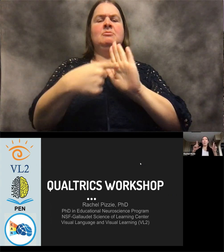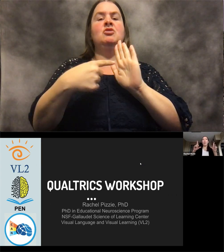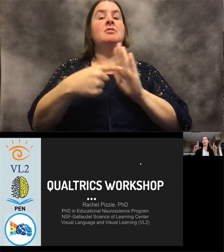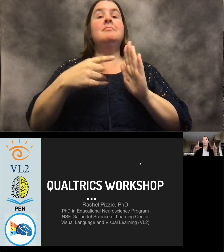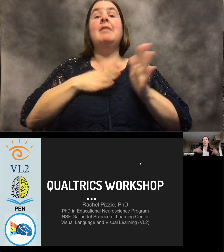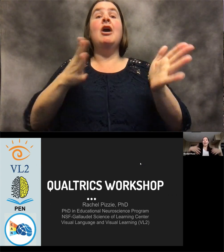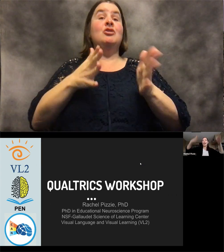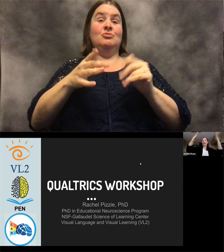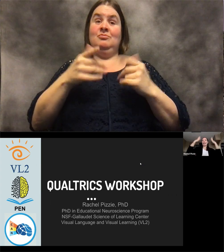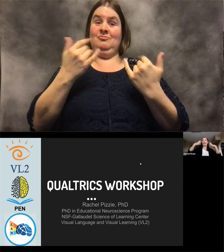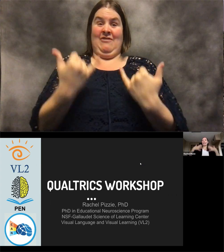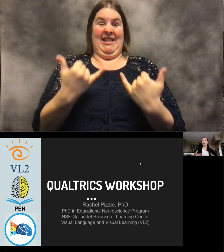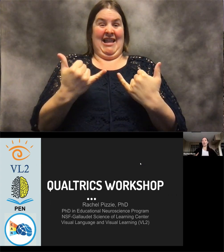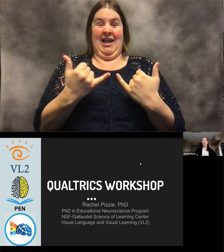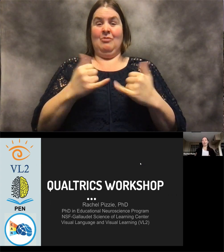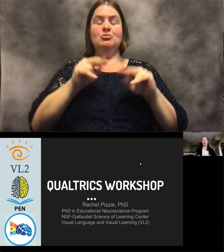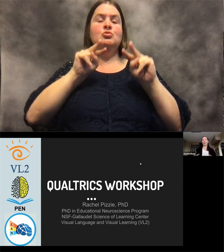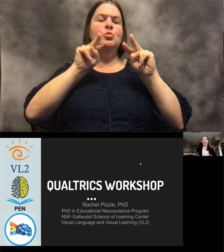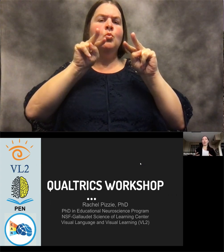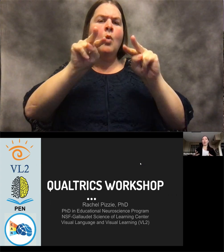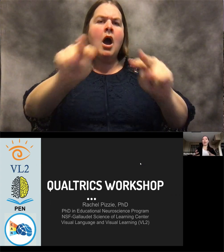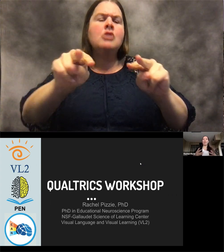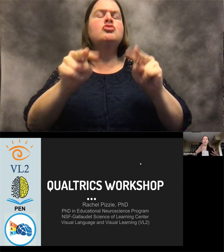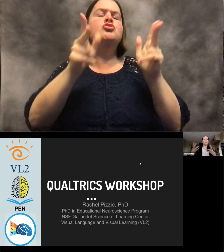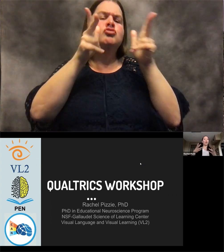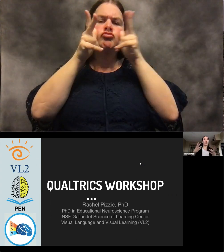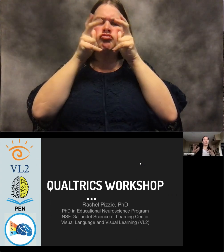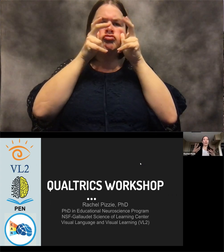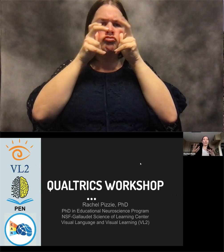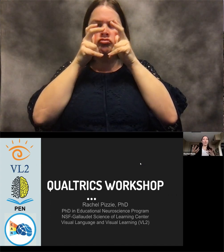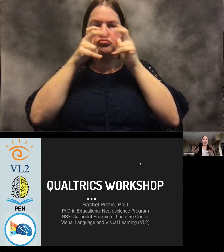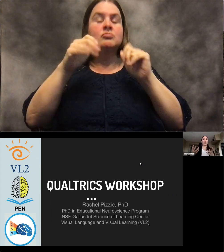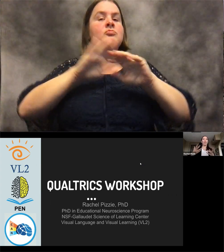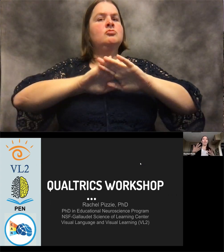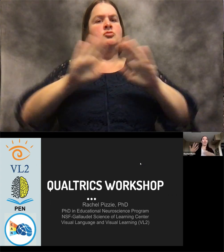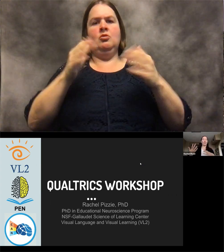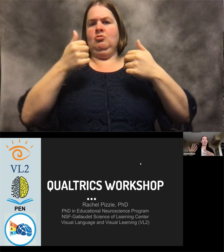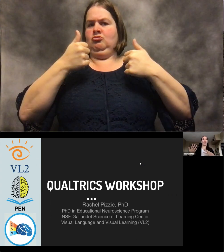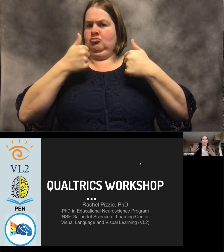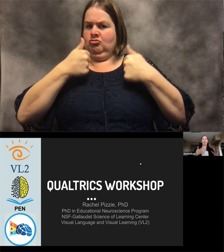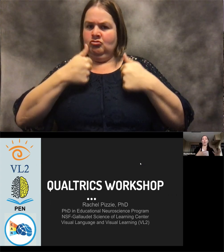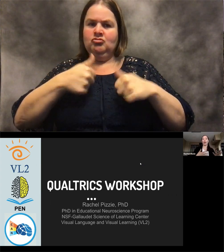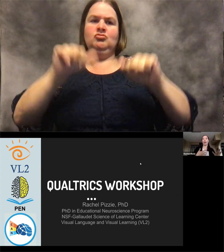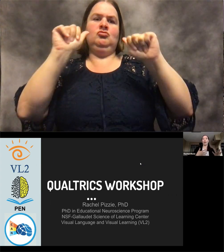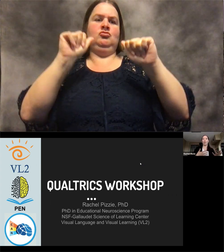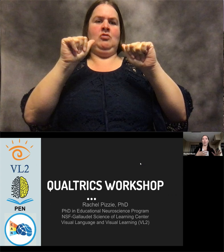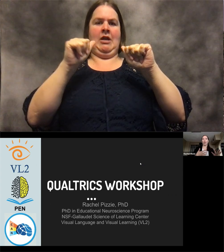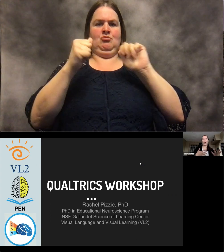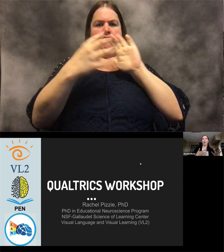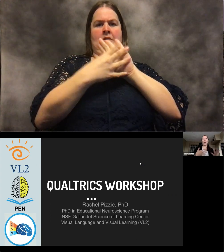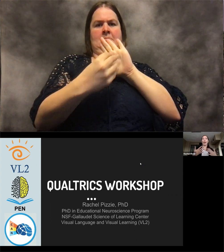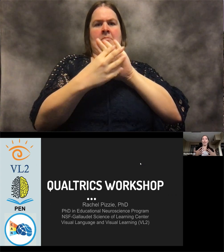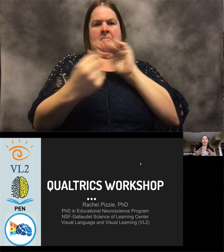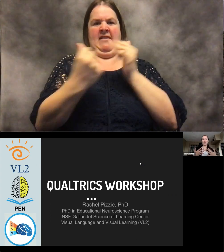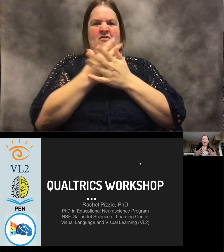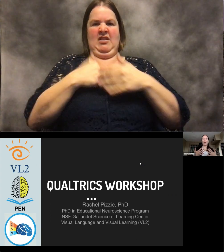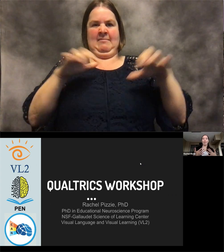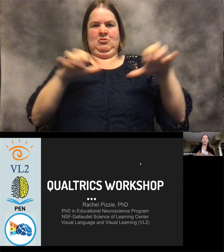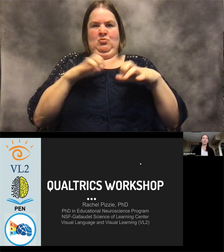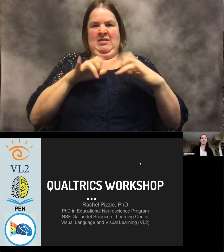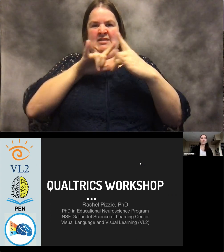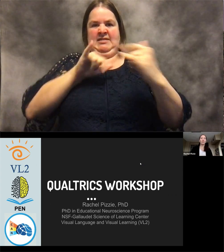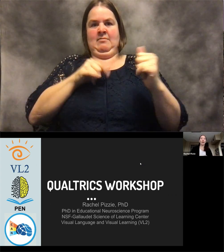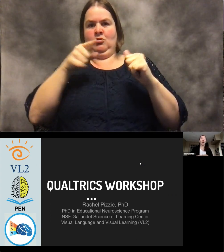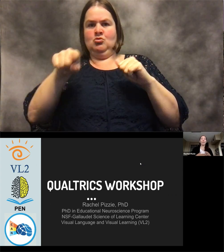like watch, let it sort of wash over you, and maybe don't try to do the same thing as what I'm working on in the workshop at the same